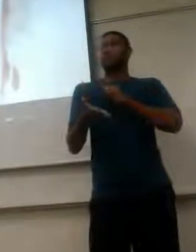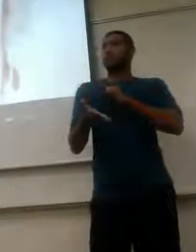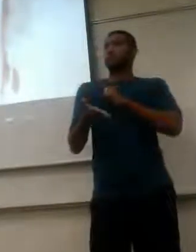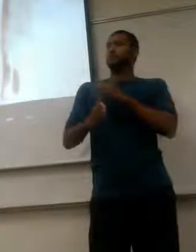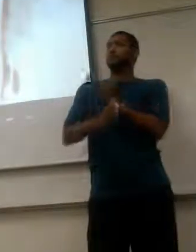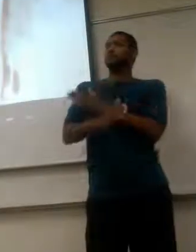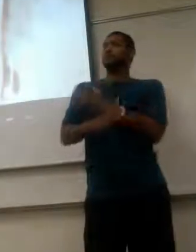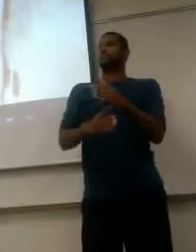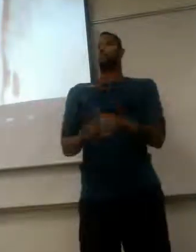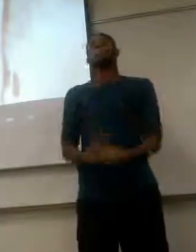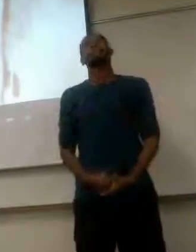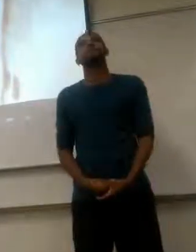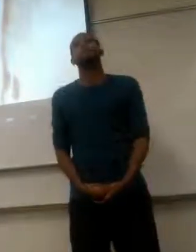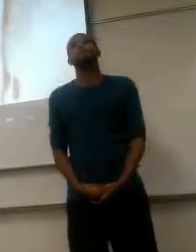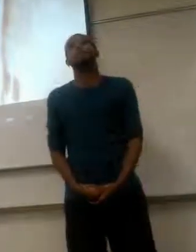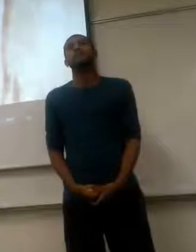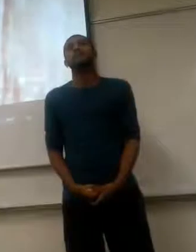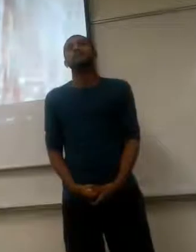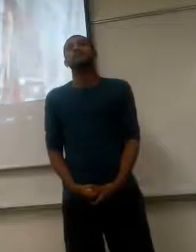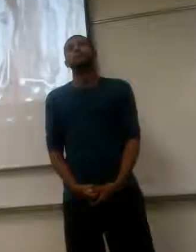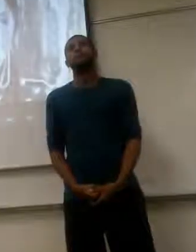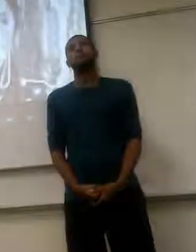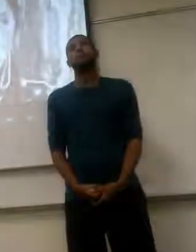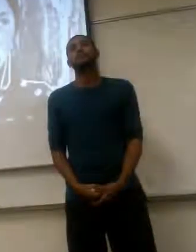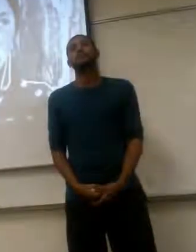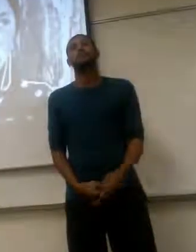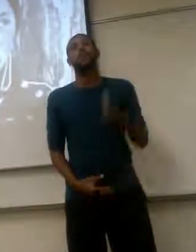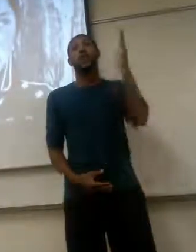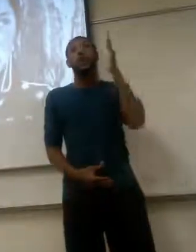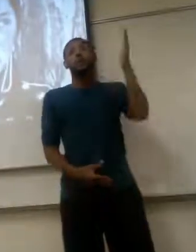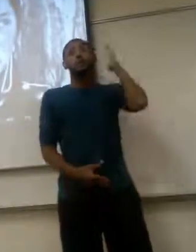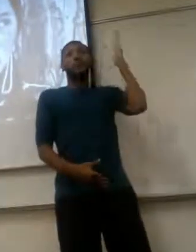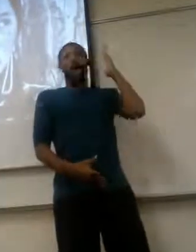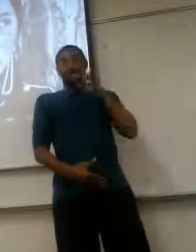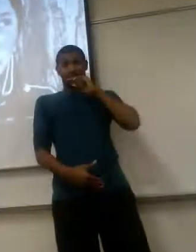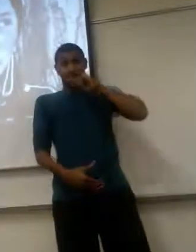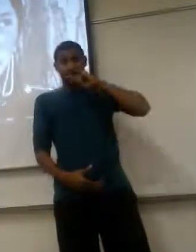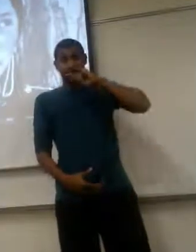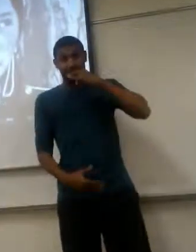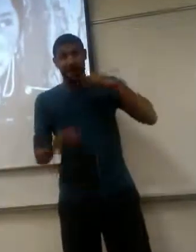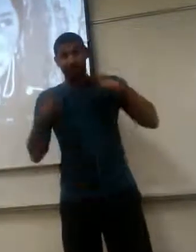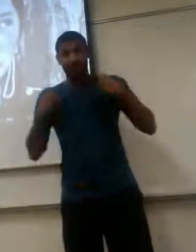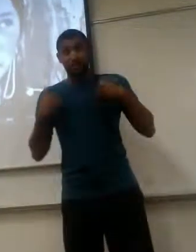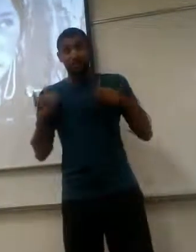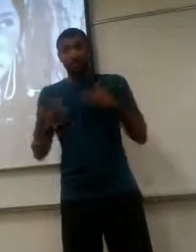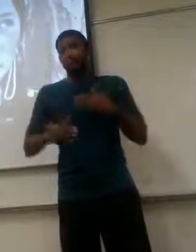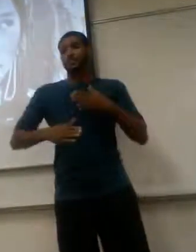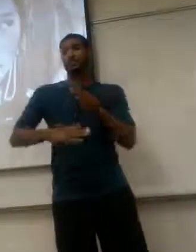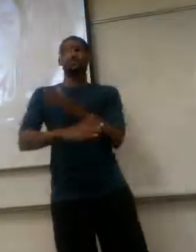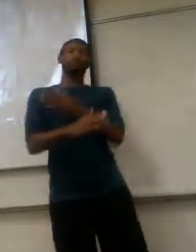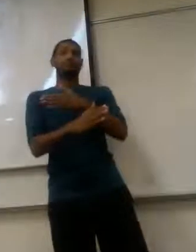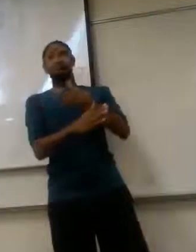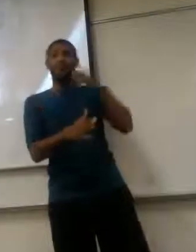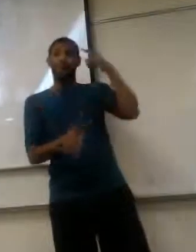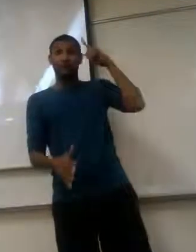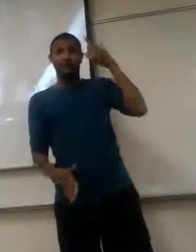young brave, I would play a song for a beautiful maiden, and in the stillness of the prairie night, she